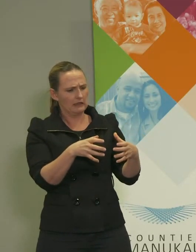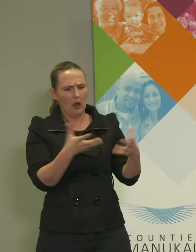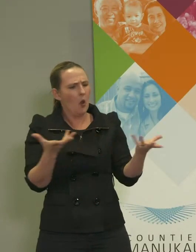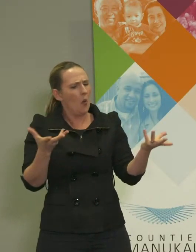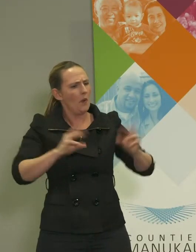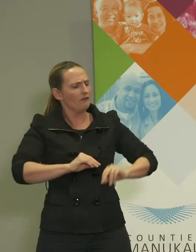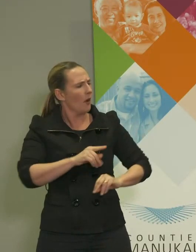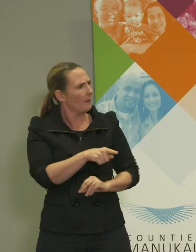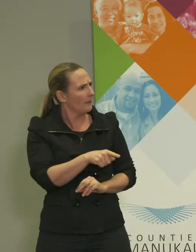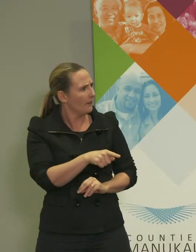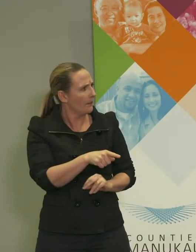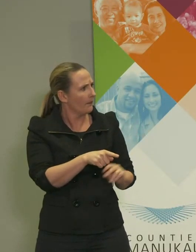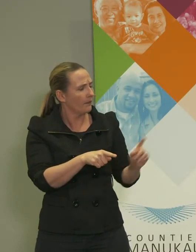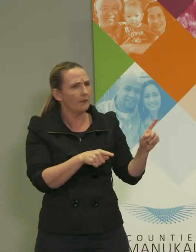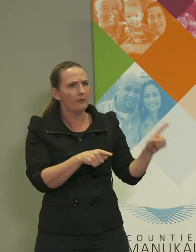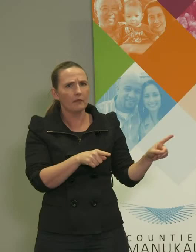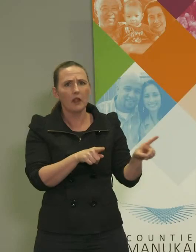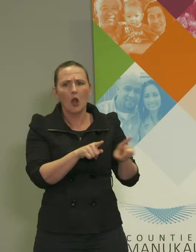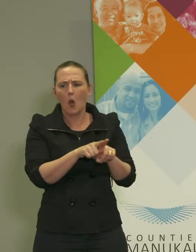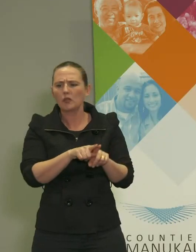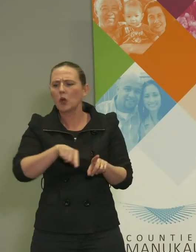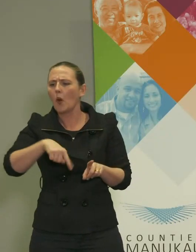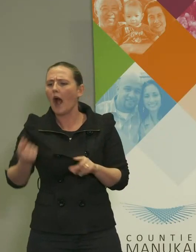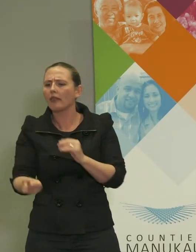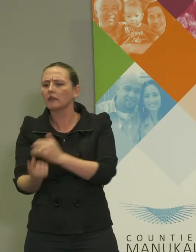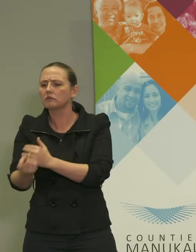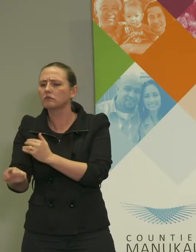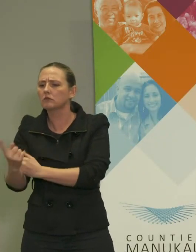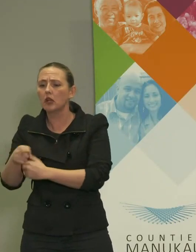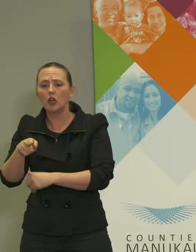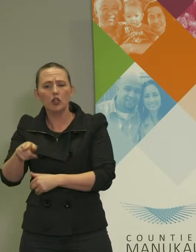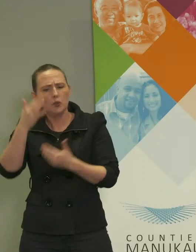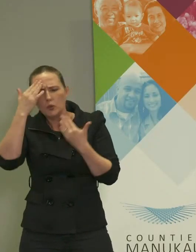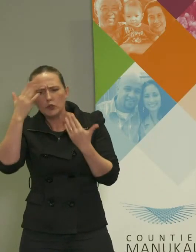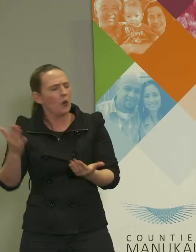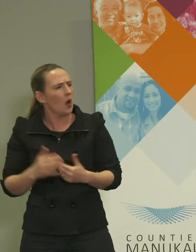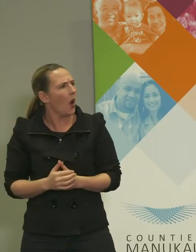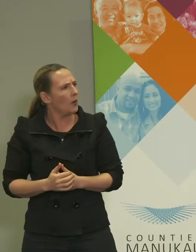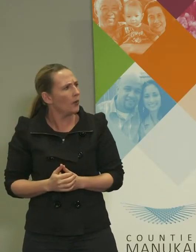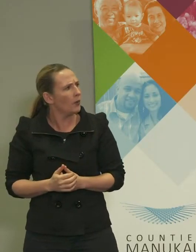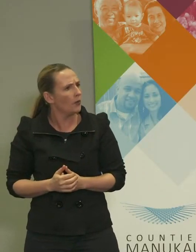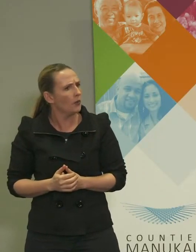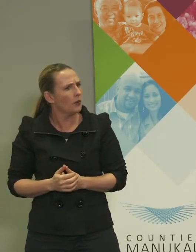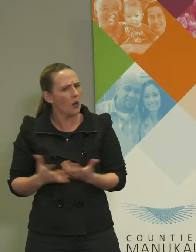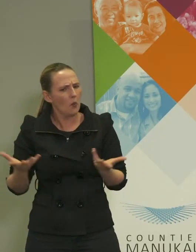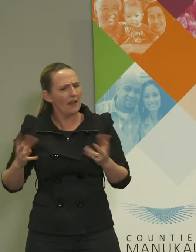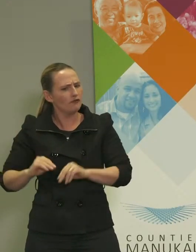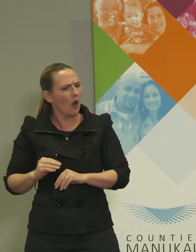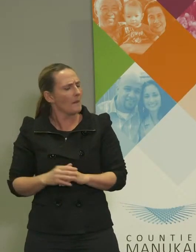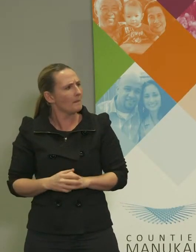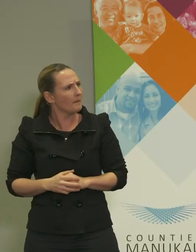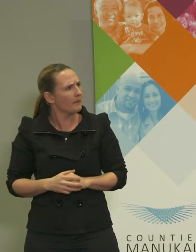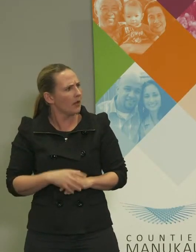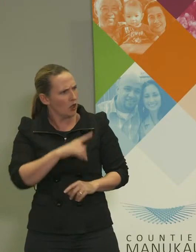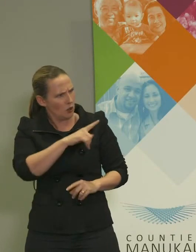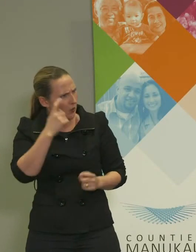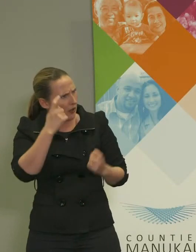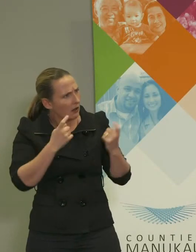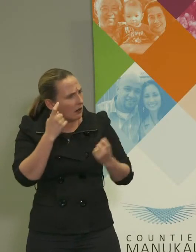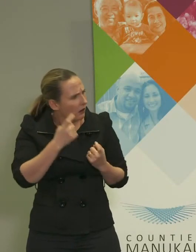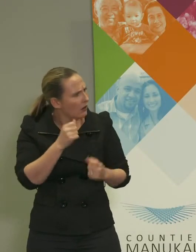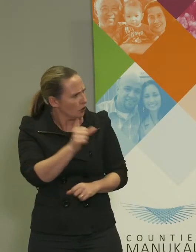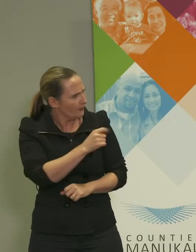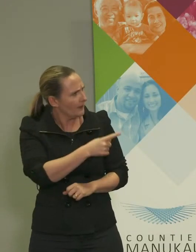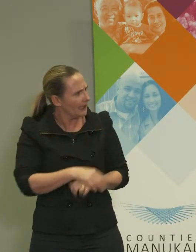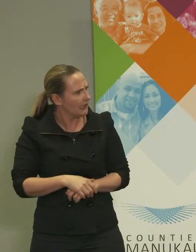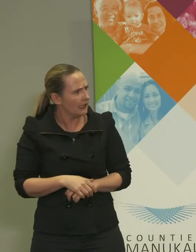don't know some of these other cases. I mean, that still must be an area of concern because you have no